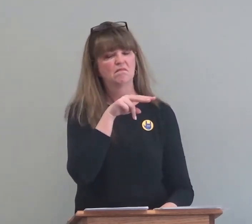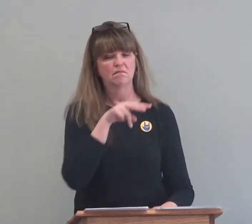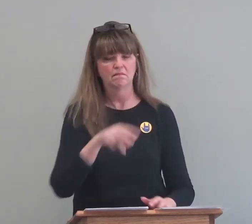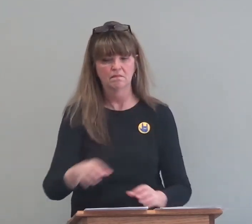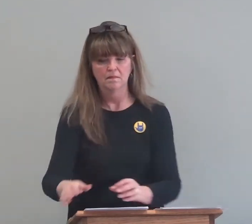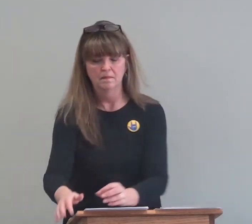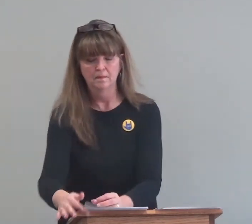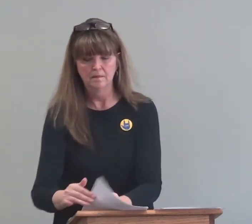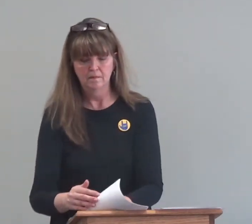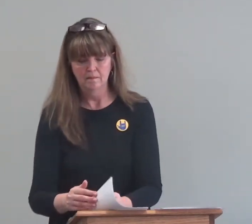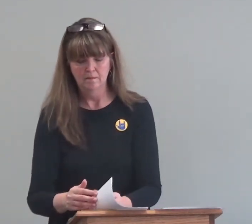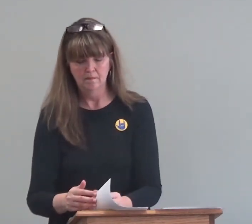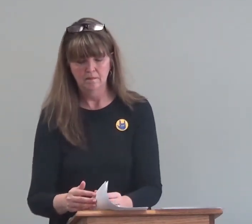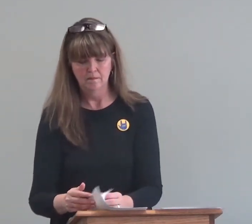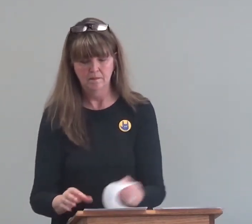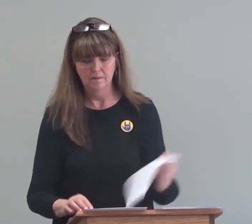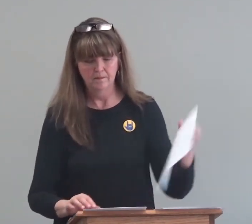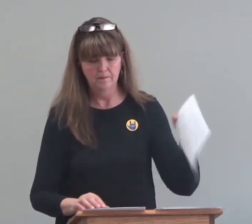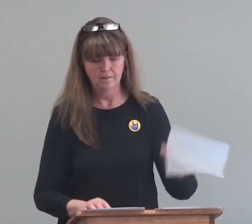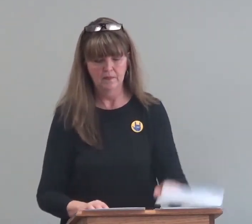People will look on him with disdain.